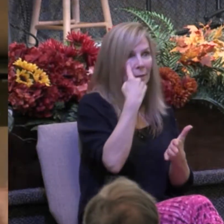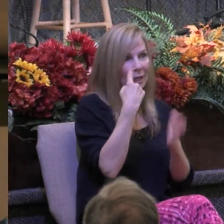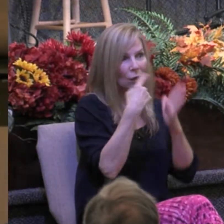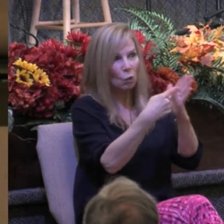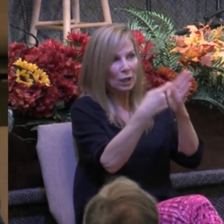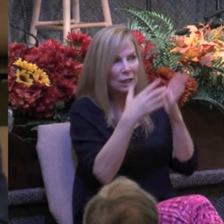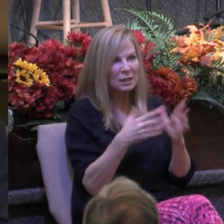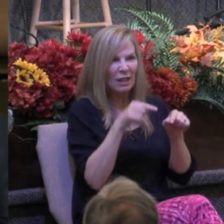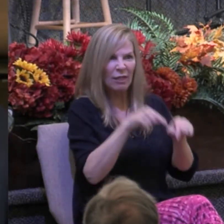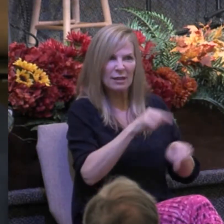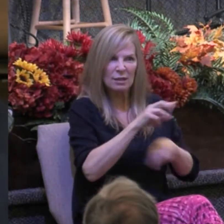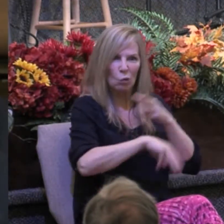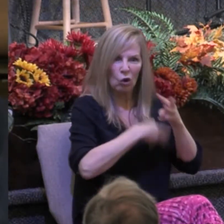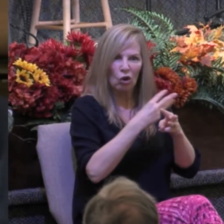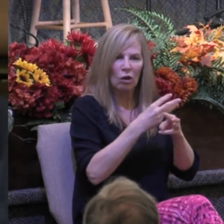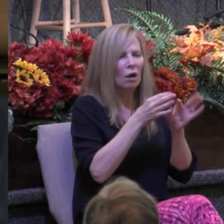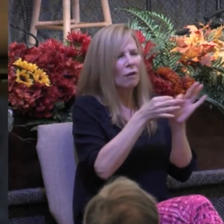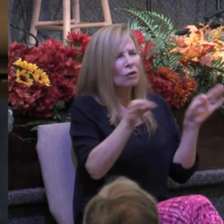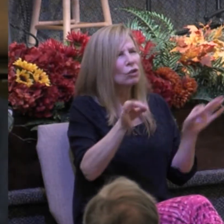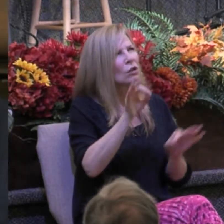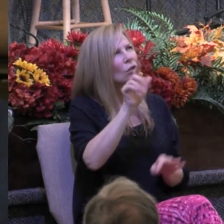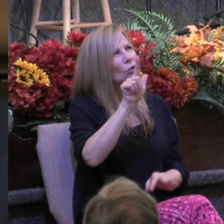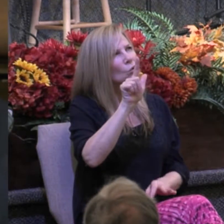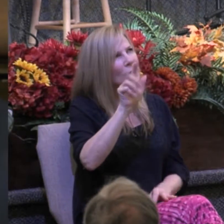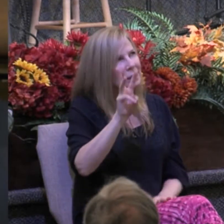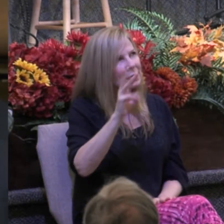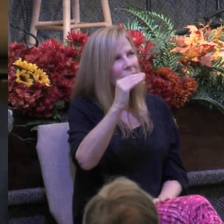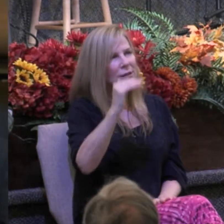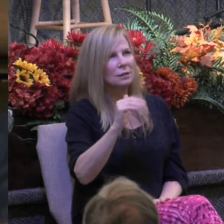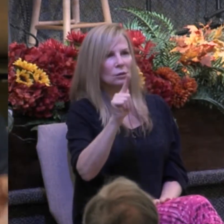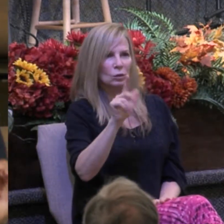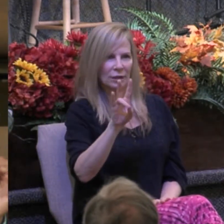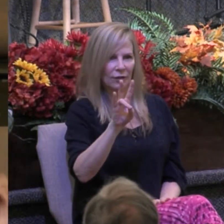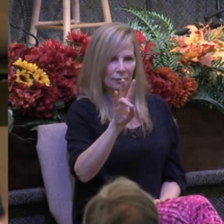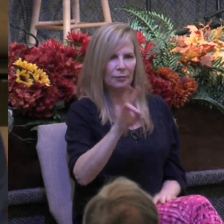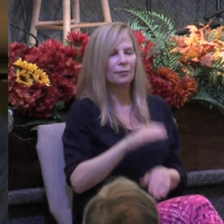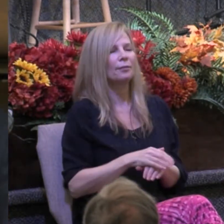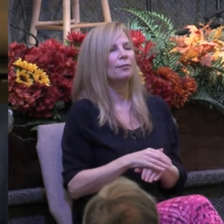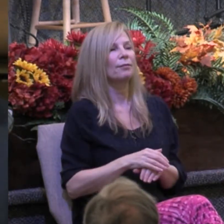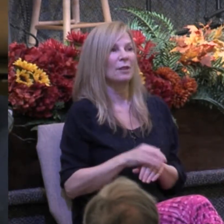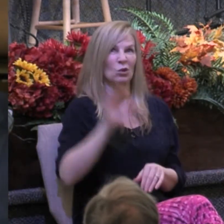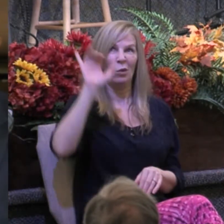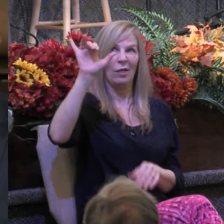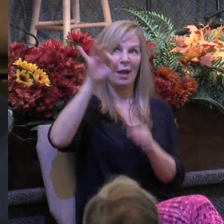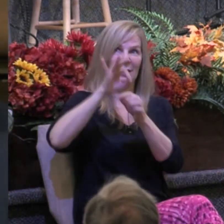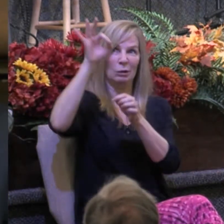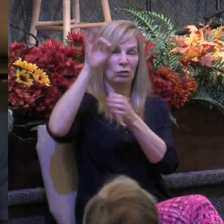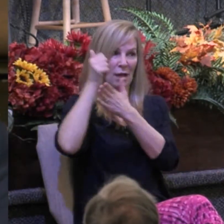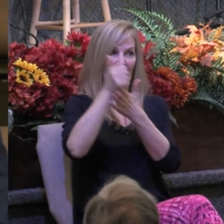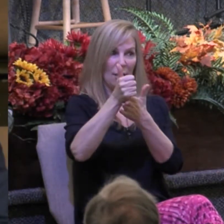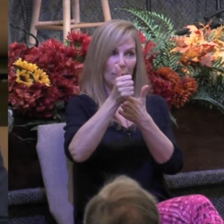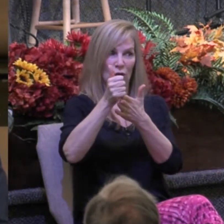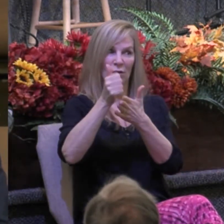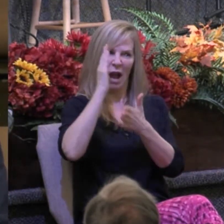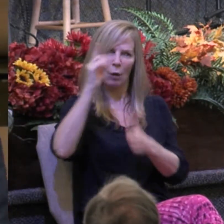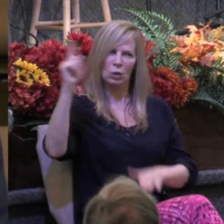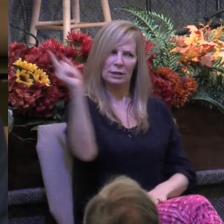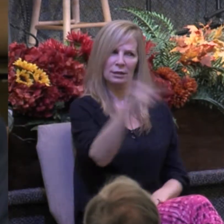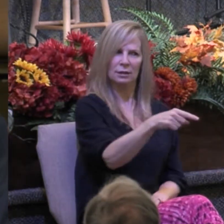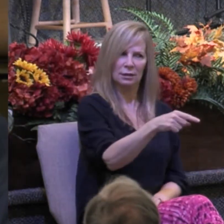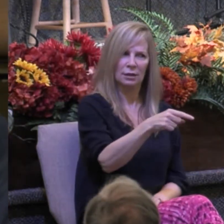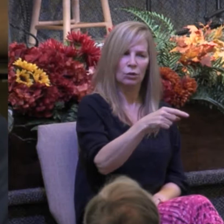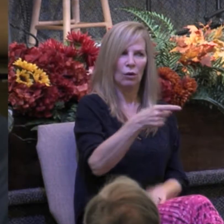very hostile world. Notice verses 26 and 27. When the Helper comes, whom I will send to you from the